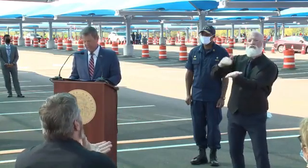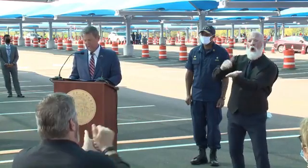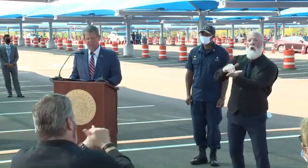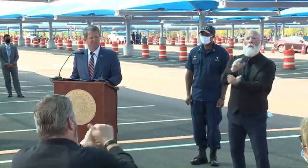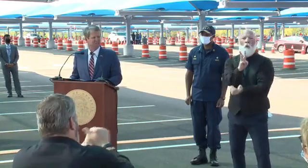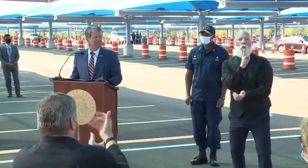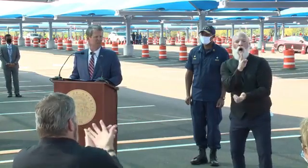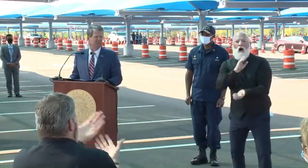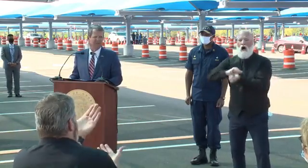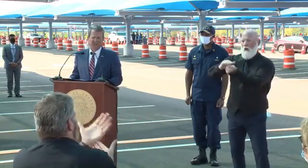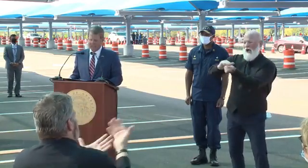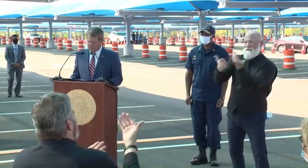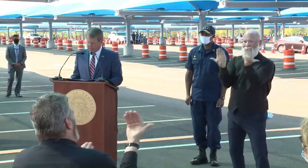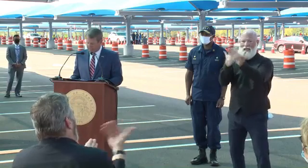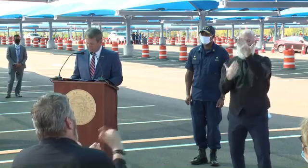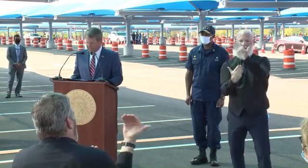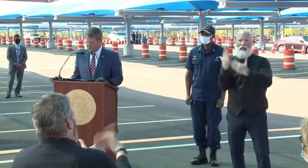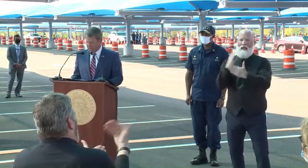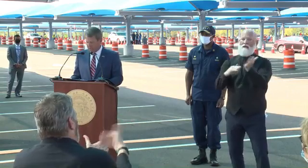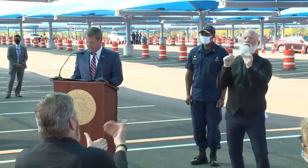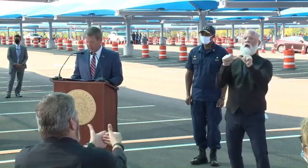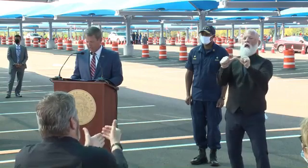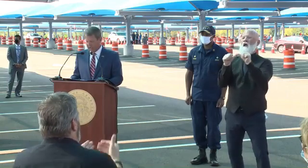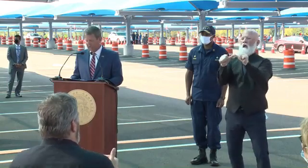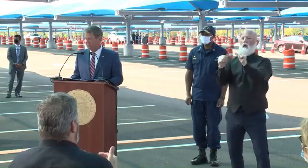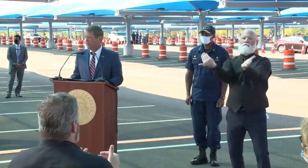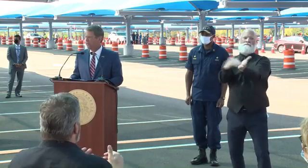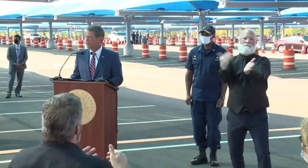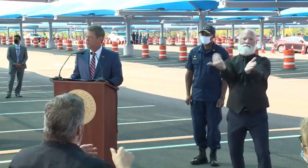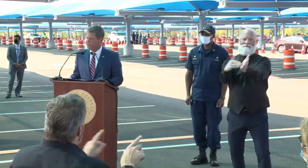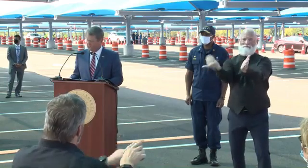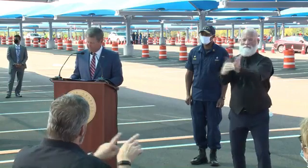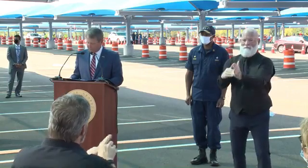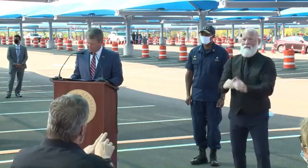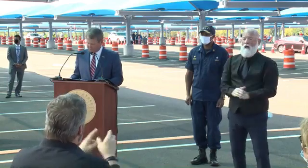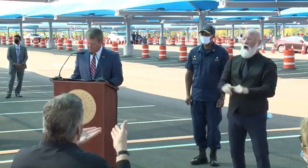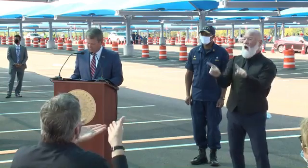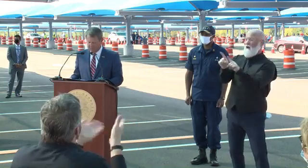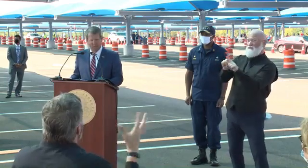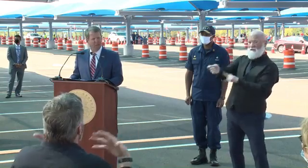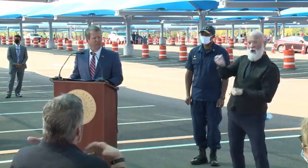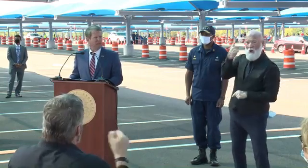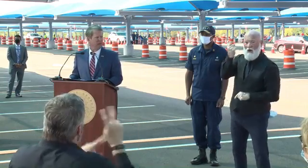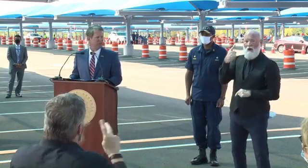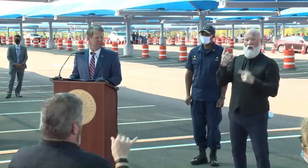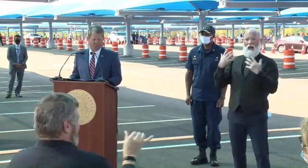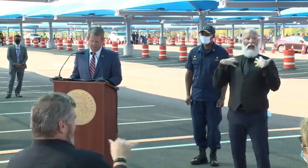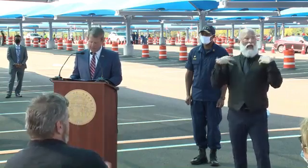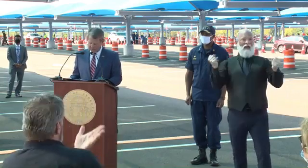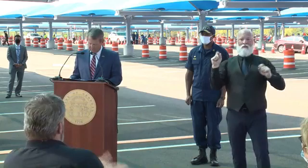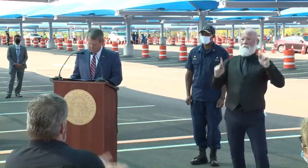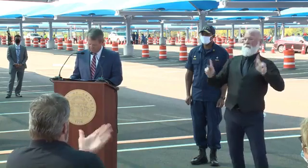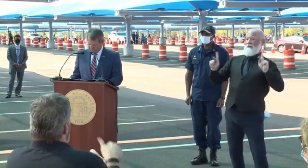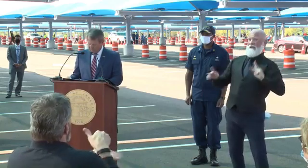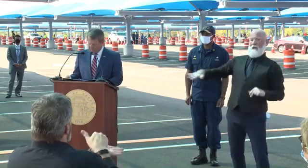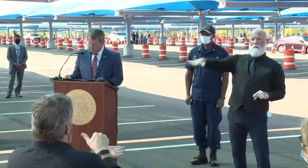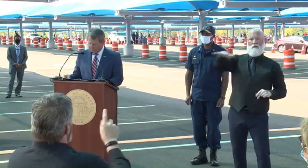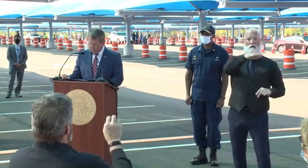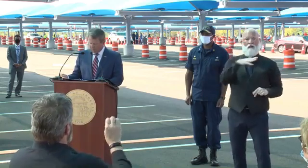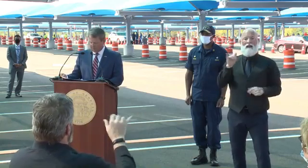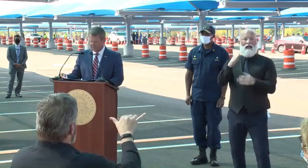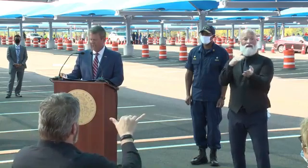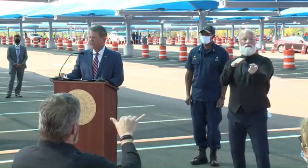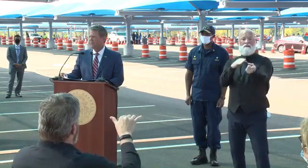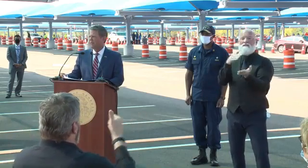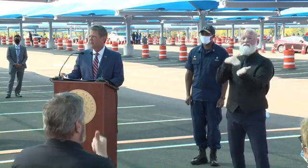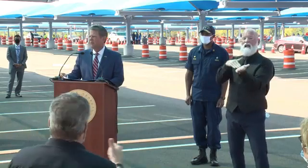seconds. And continue to heed the advice of great public health officials like Dr. Toomey and our Surgeon General. If